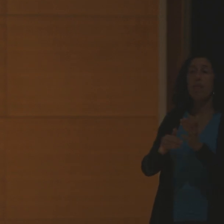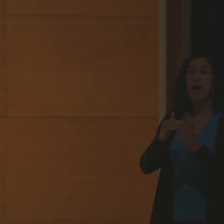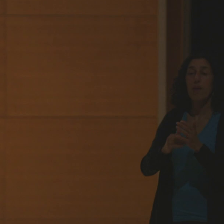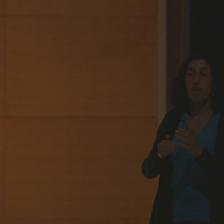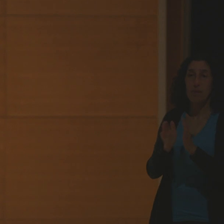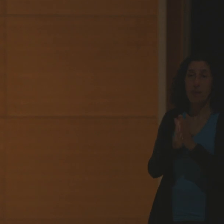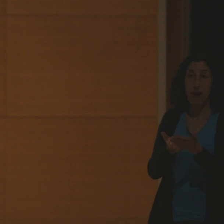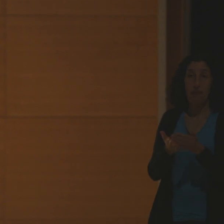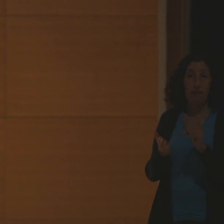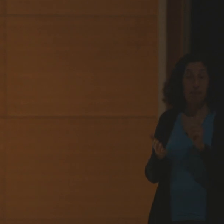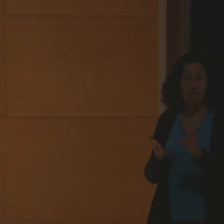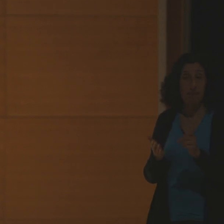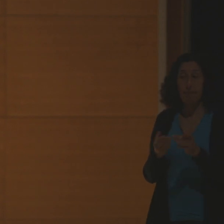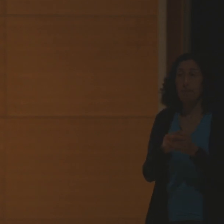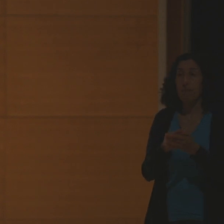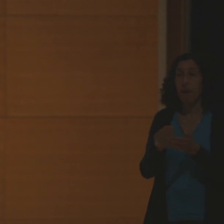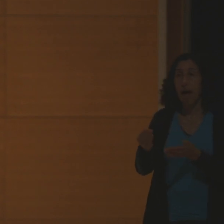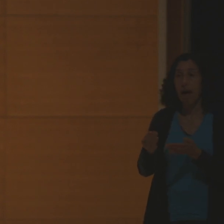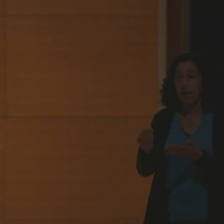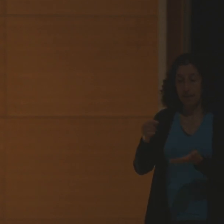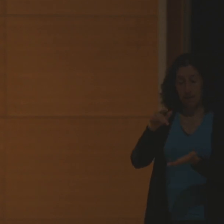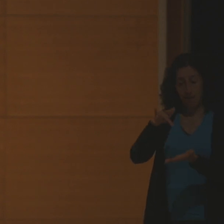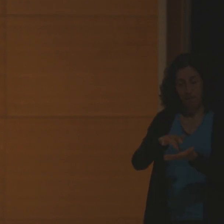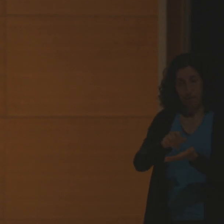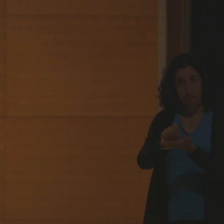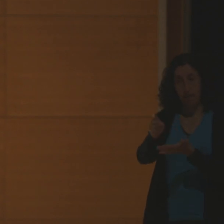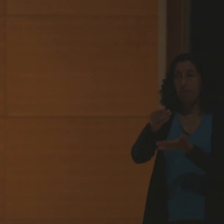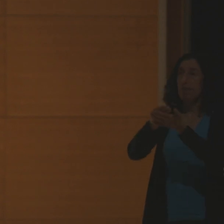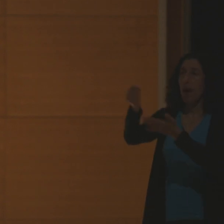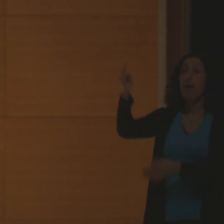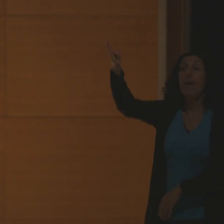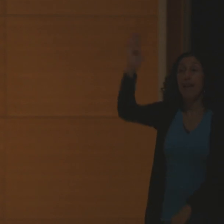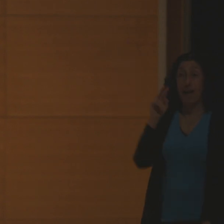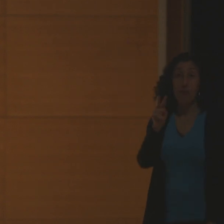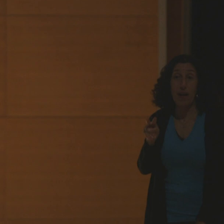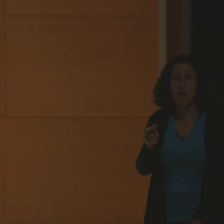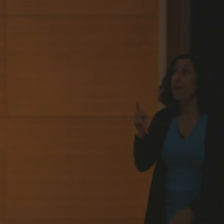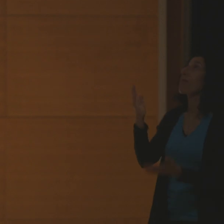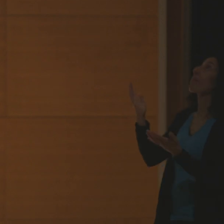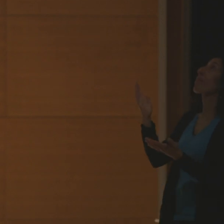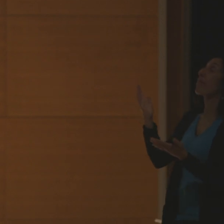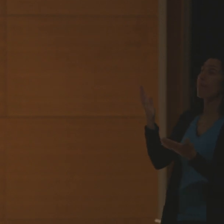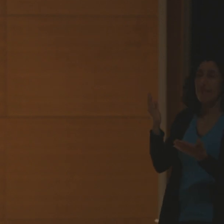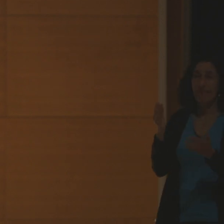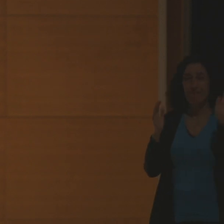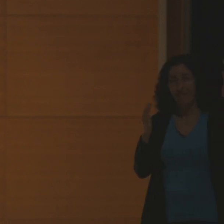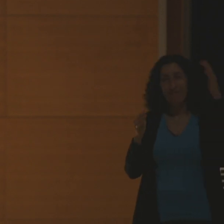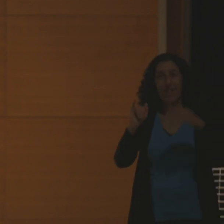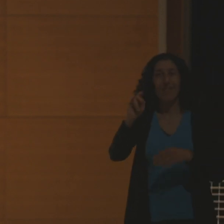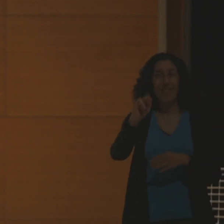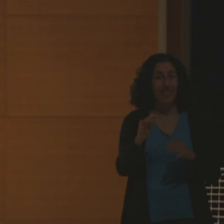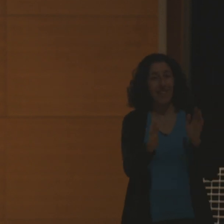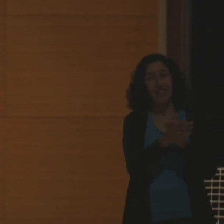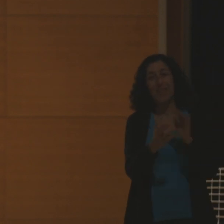it? Purchase it. All right, God is watching. All right, there you go. Give it up for Jenny. Book's coming